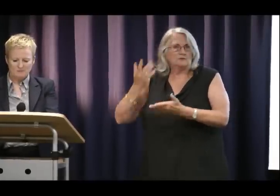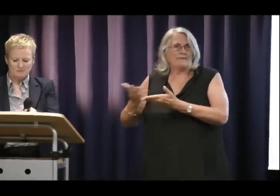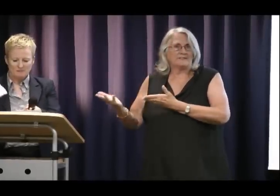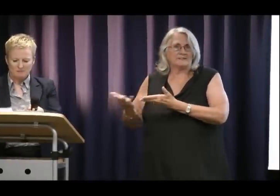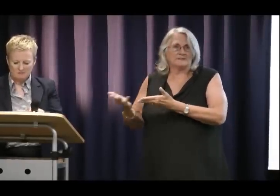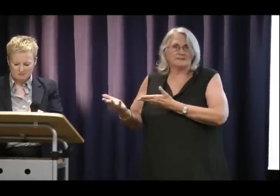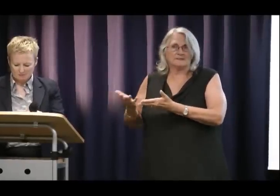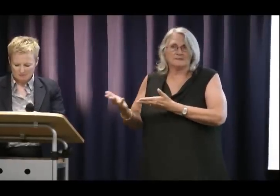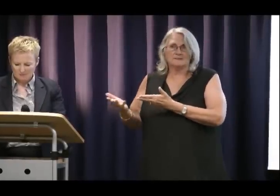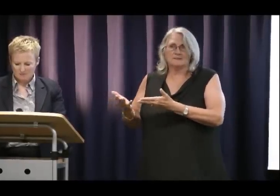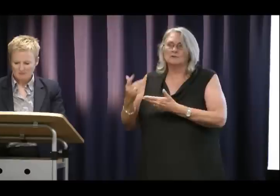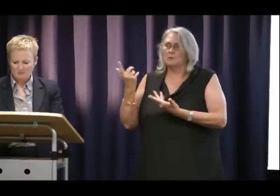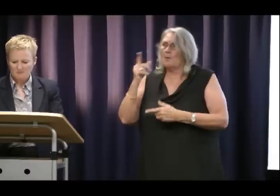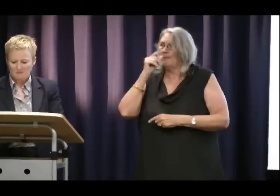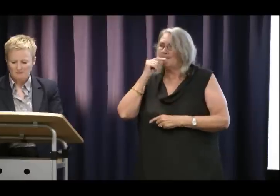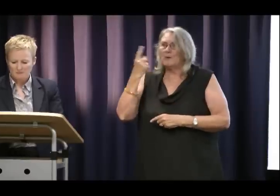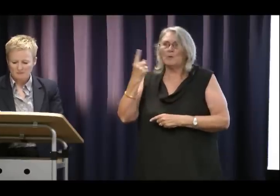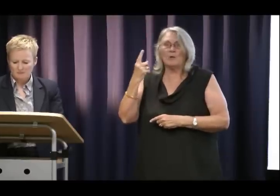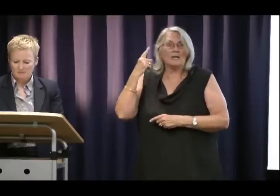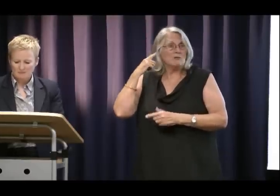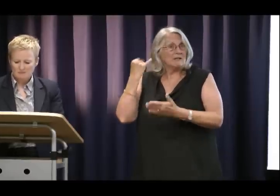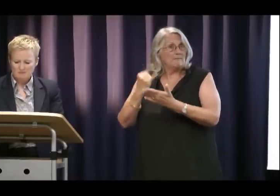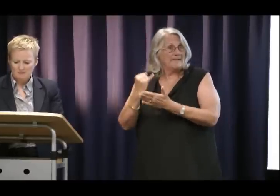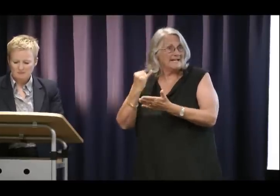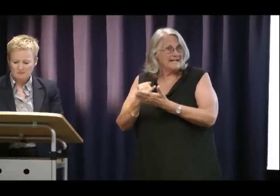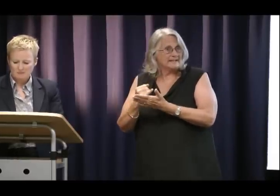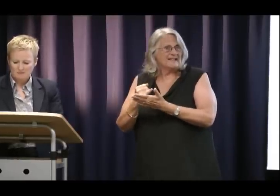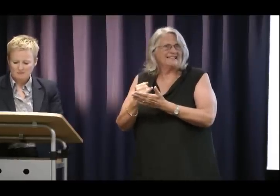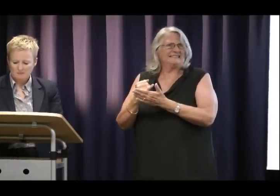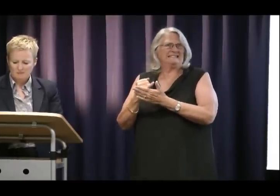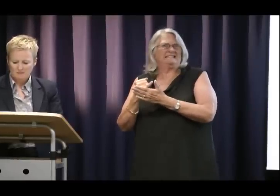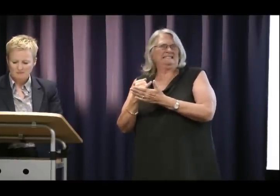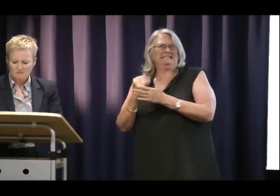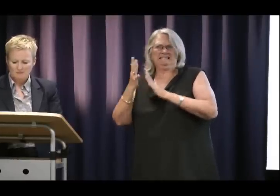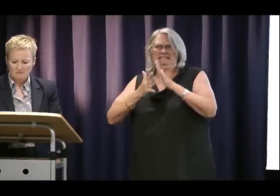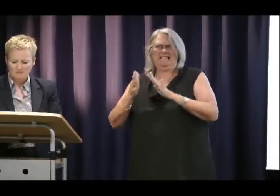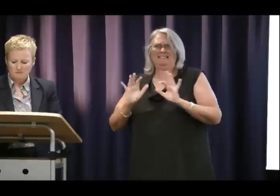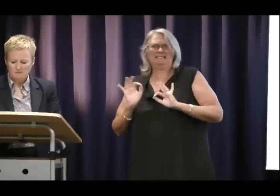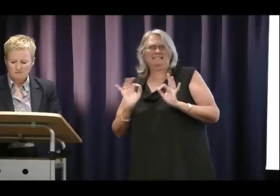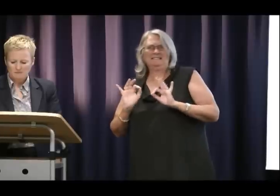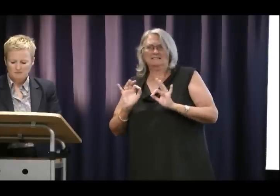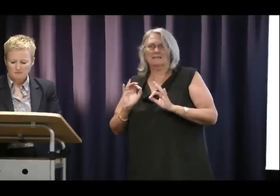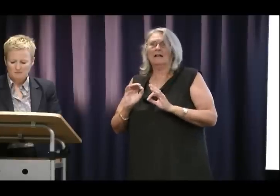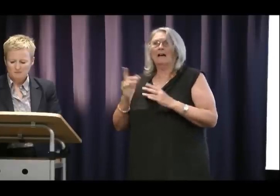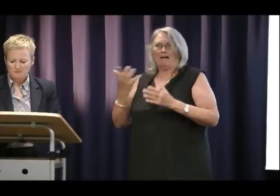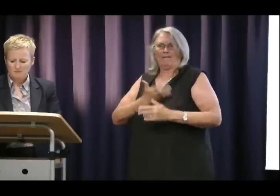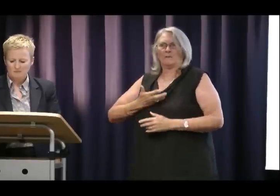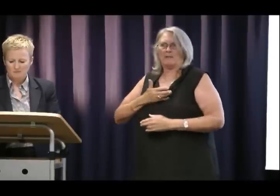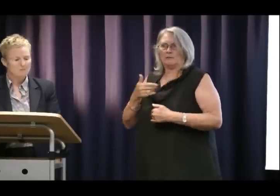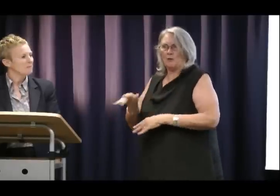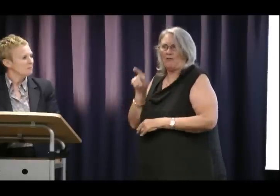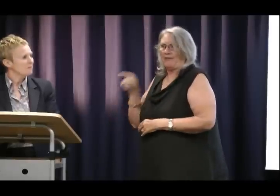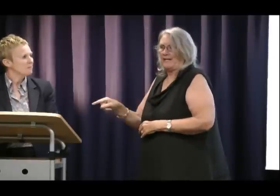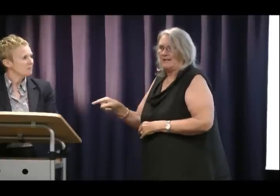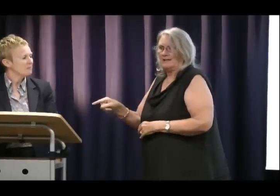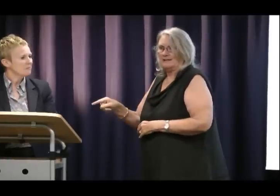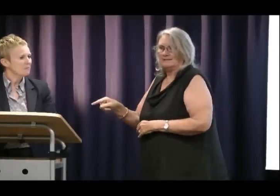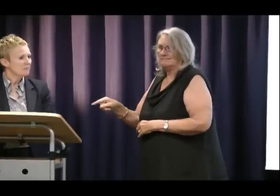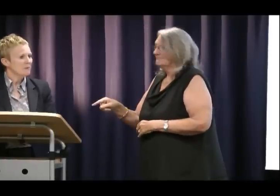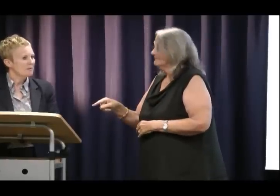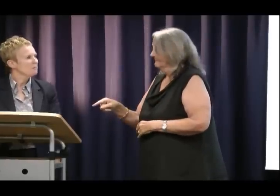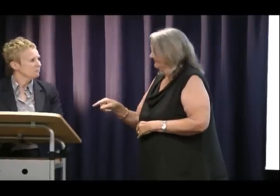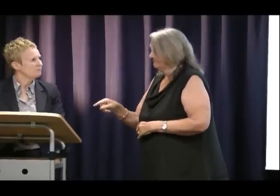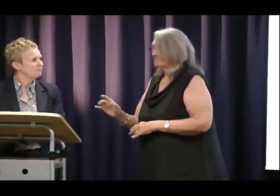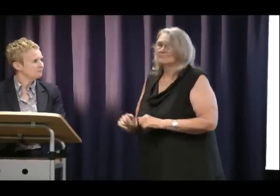environment because you had hear service at one area, so people who were hearing impaired, who didn't associate with the